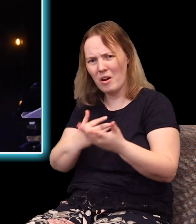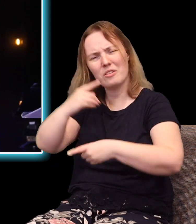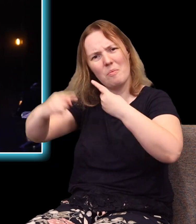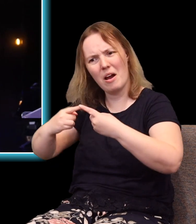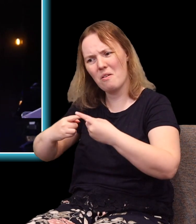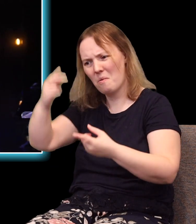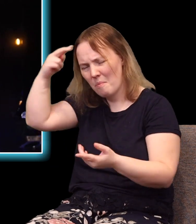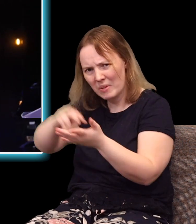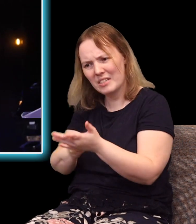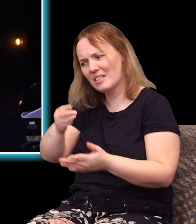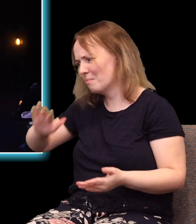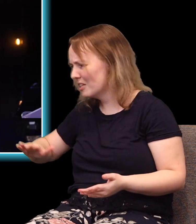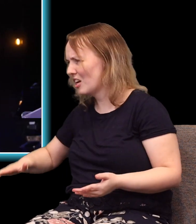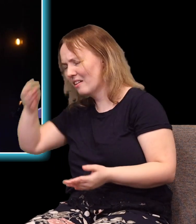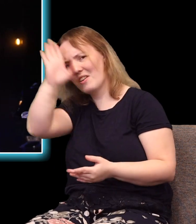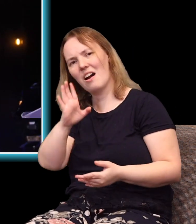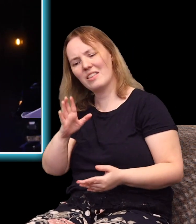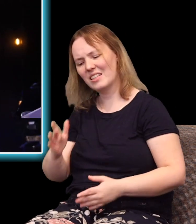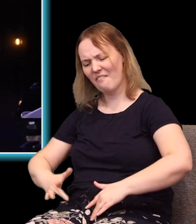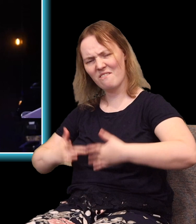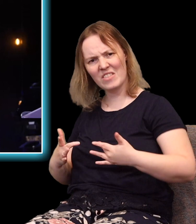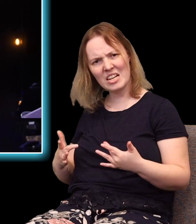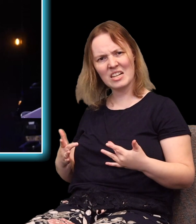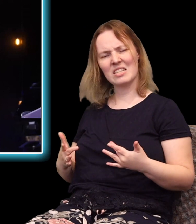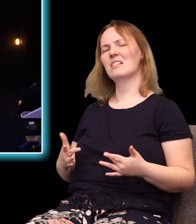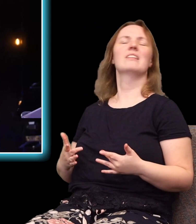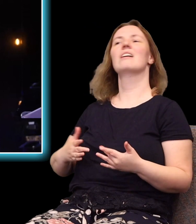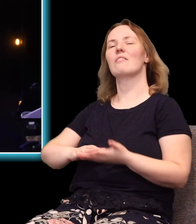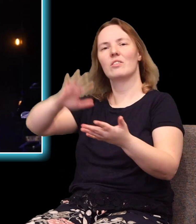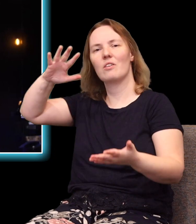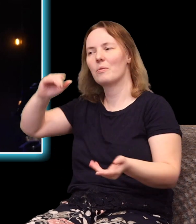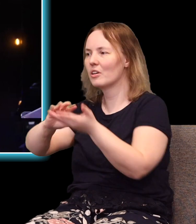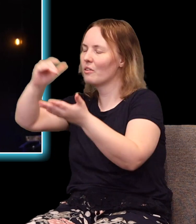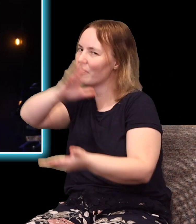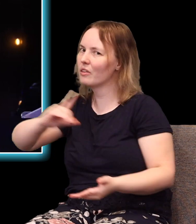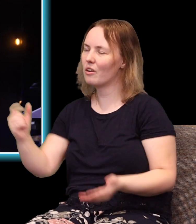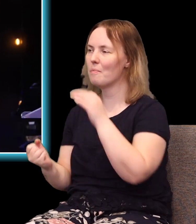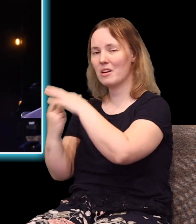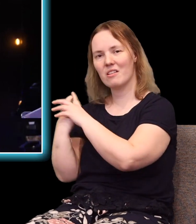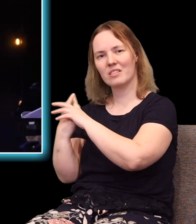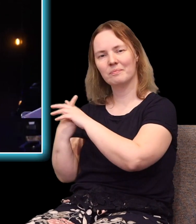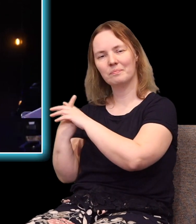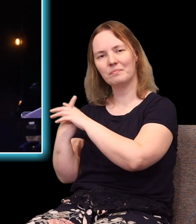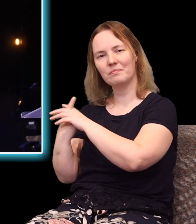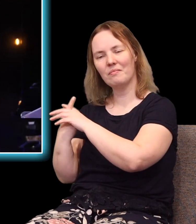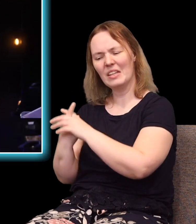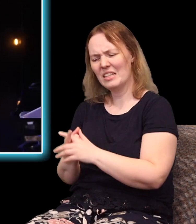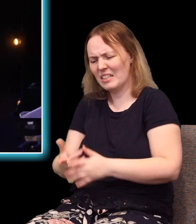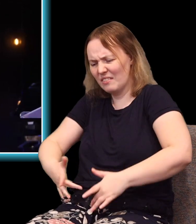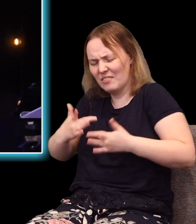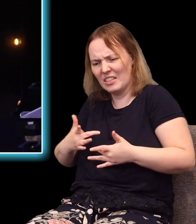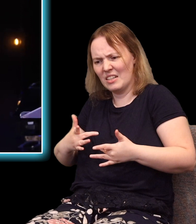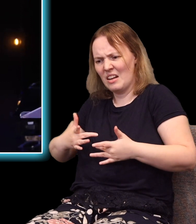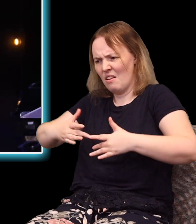what it means to be a child of God. That's the sense of glory. When the glory of the Lord appears, among other things, what it is,